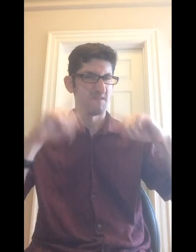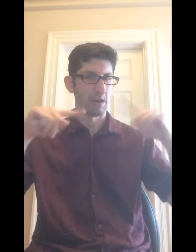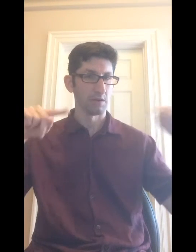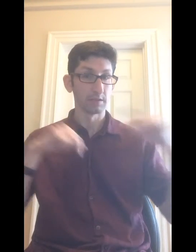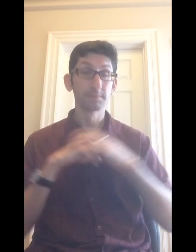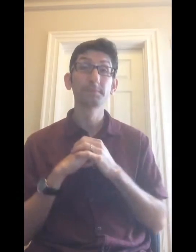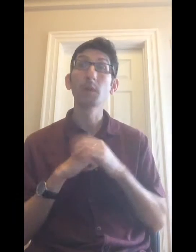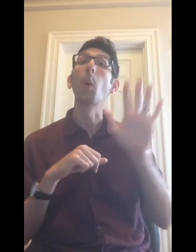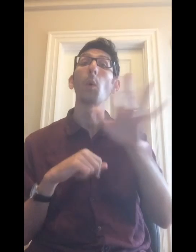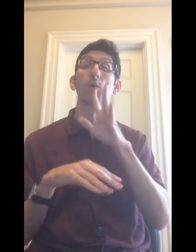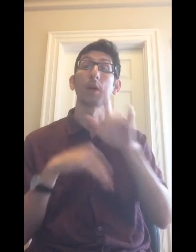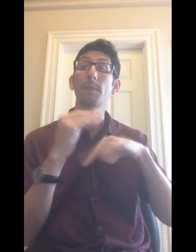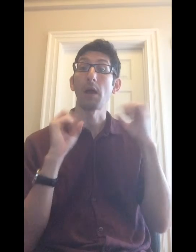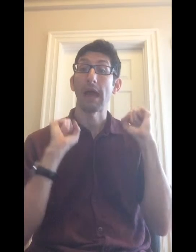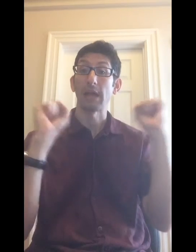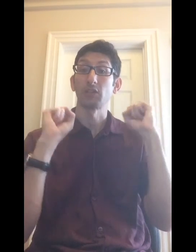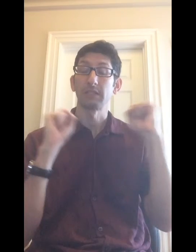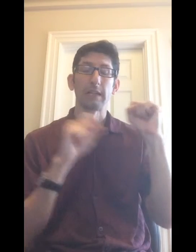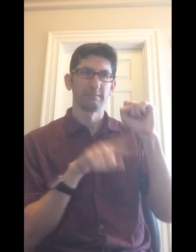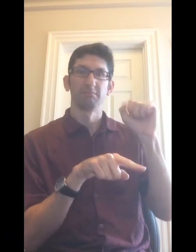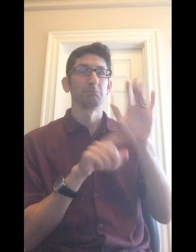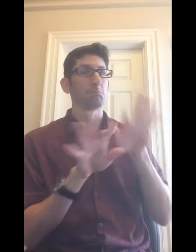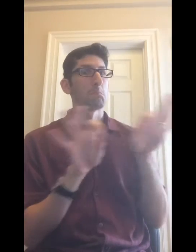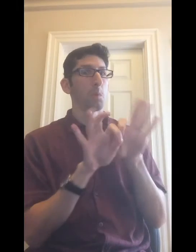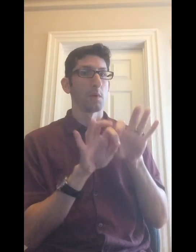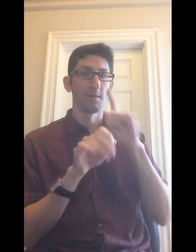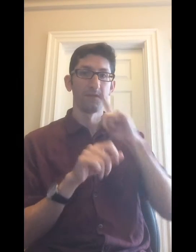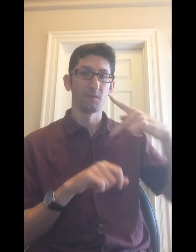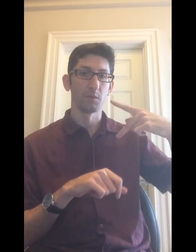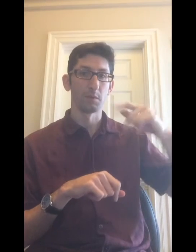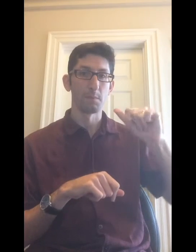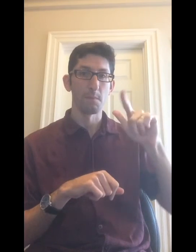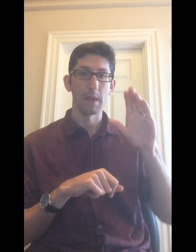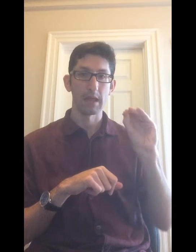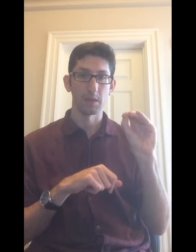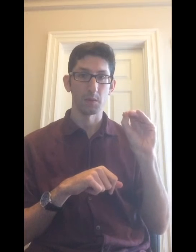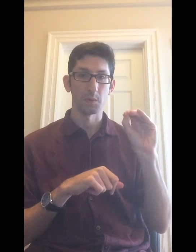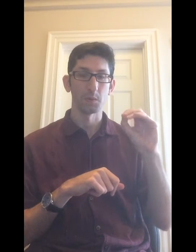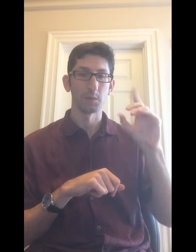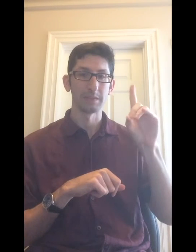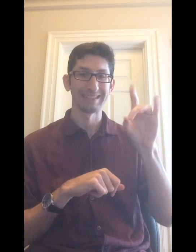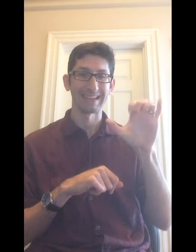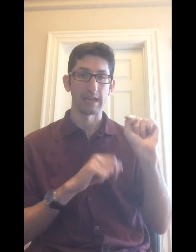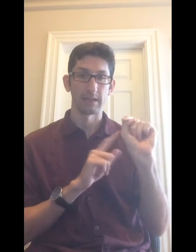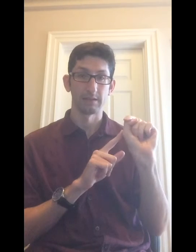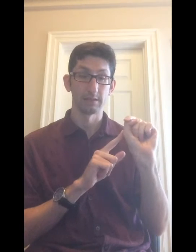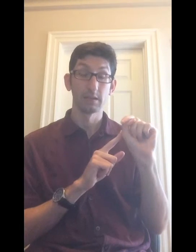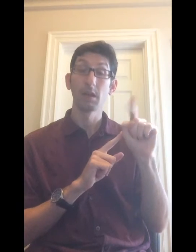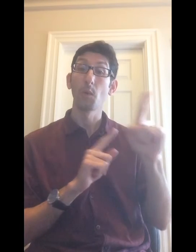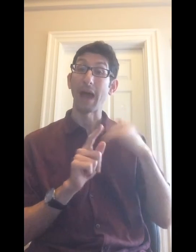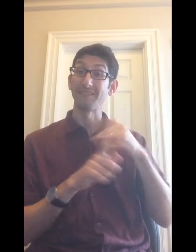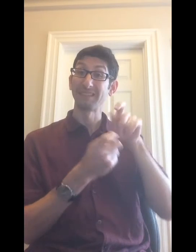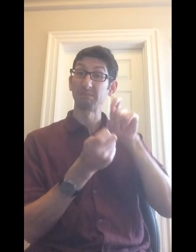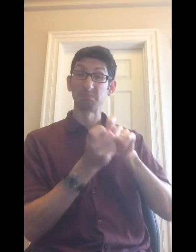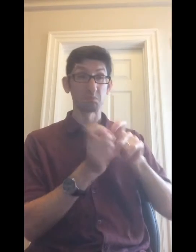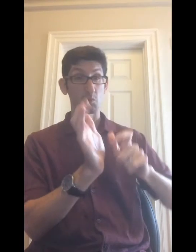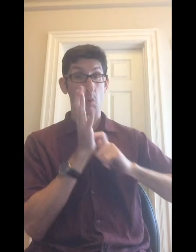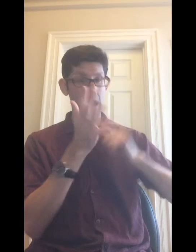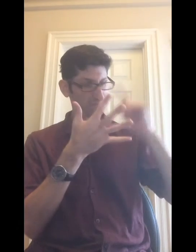is an integral part of the paleo diet. There is no specific prescribed form of exercise. There are many paleo